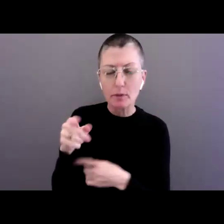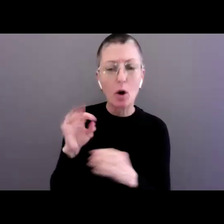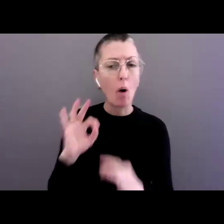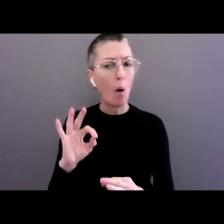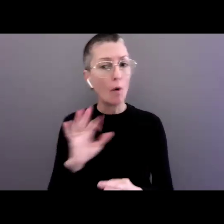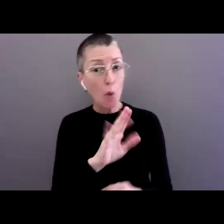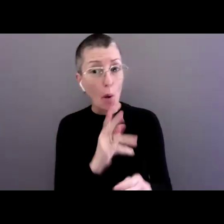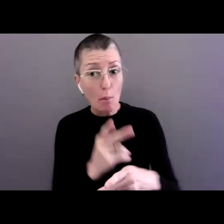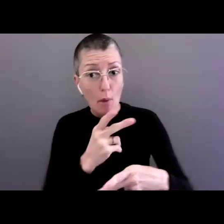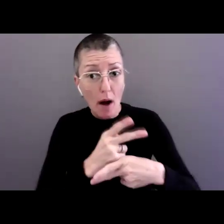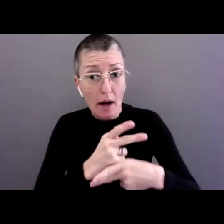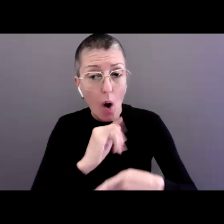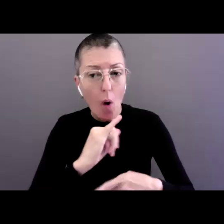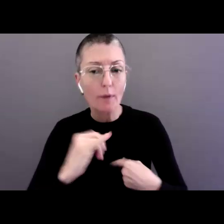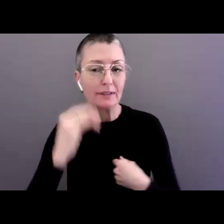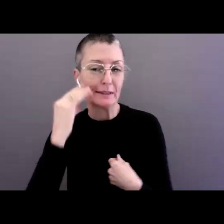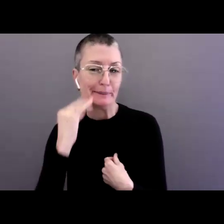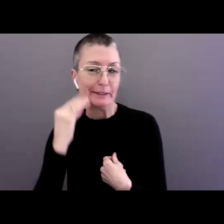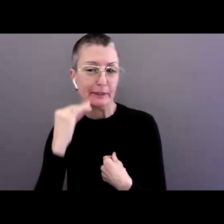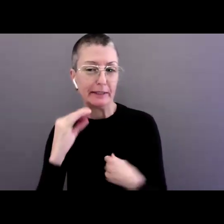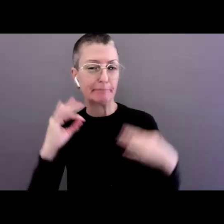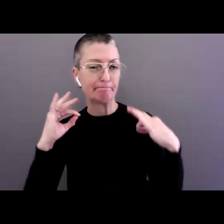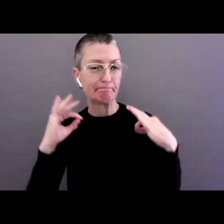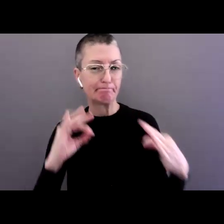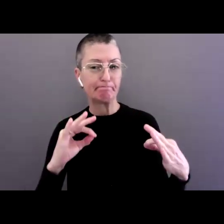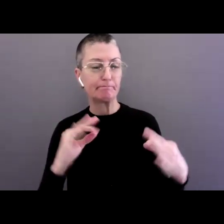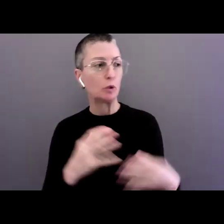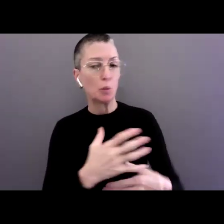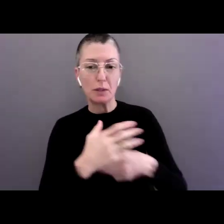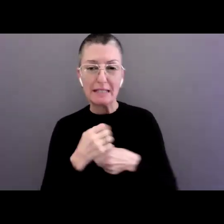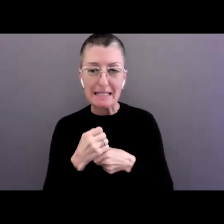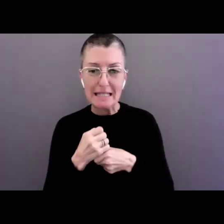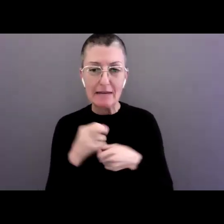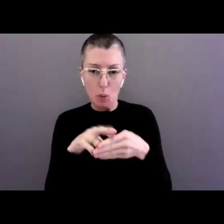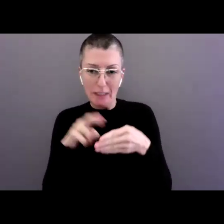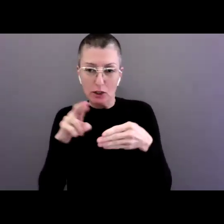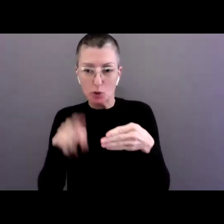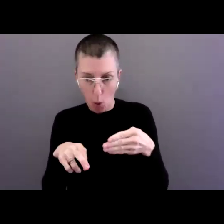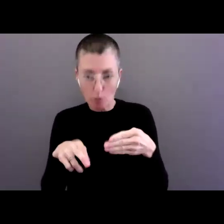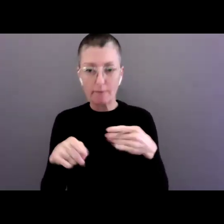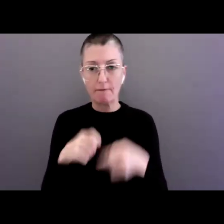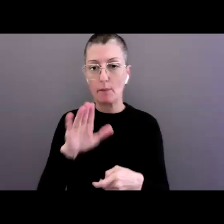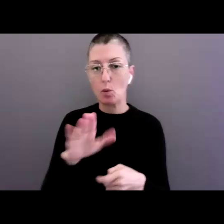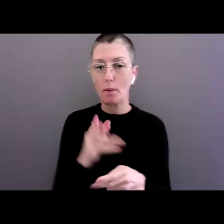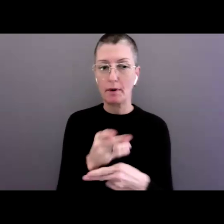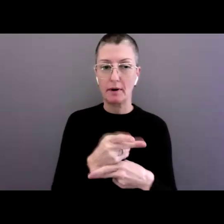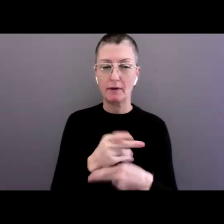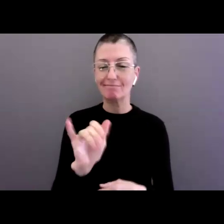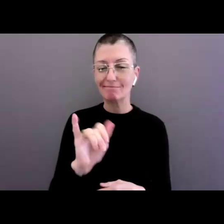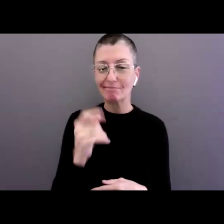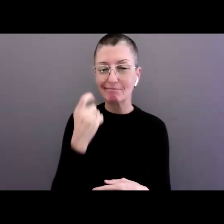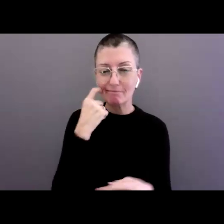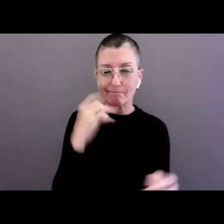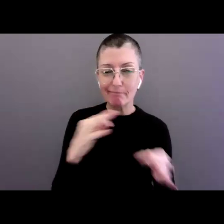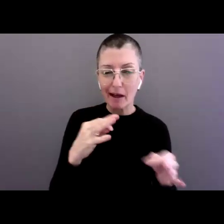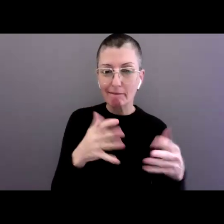If you can create a way for them to instantly receive the result of your product, kind of like what I did at the football camp.